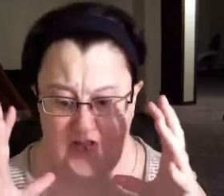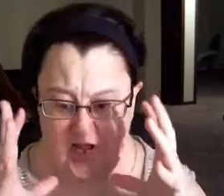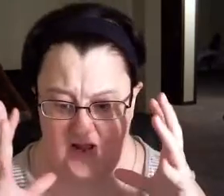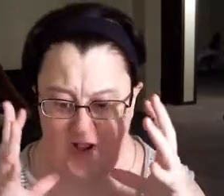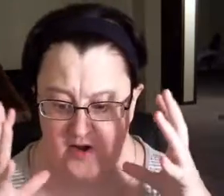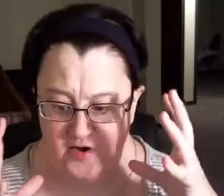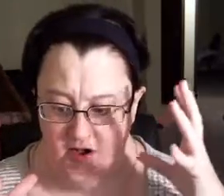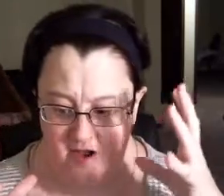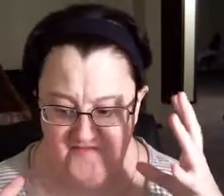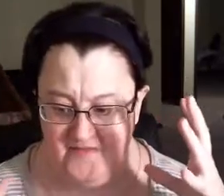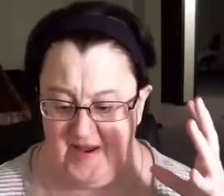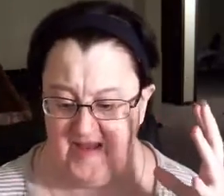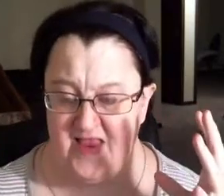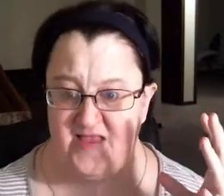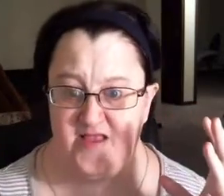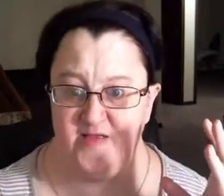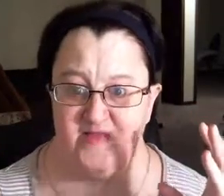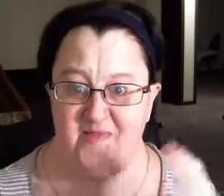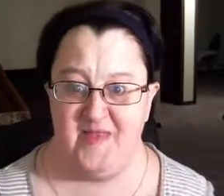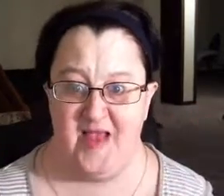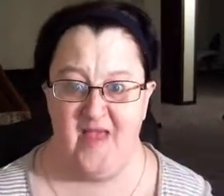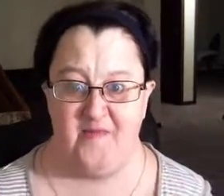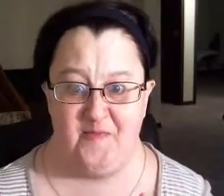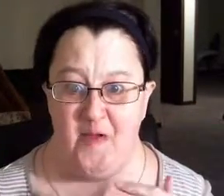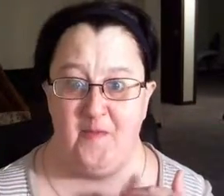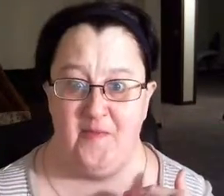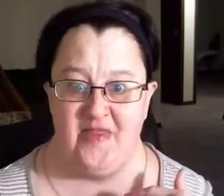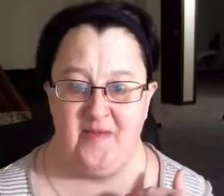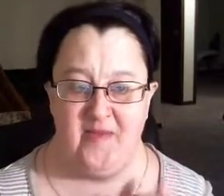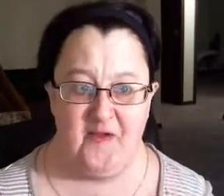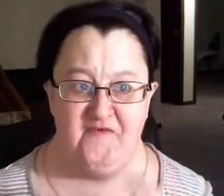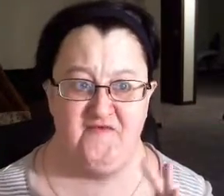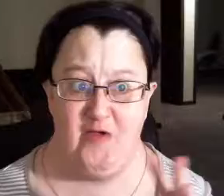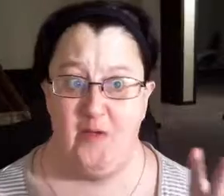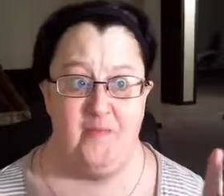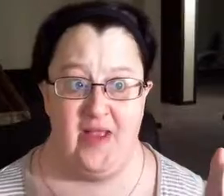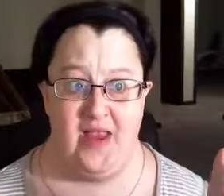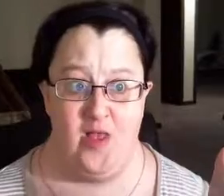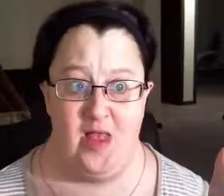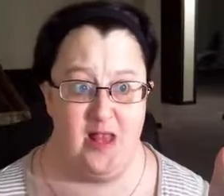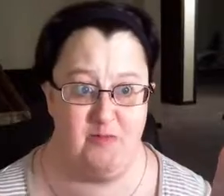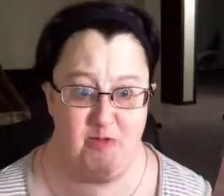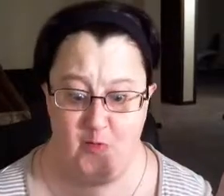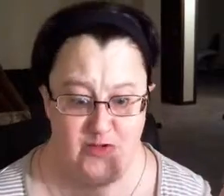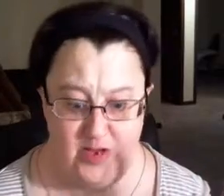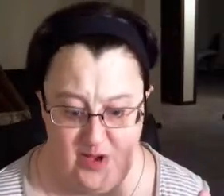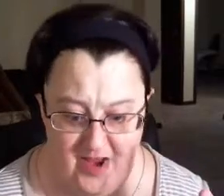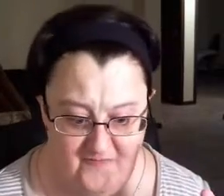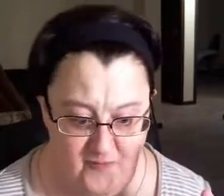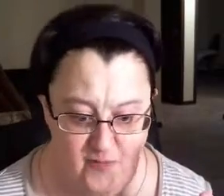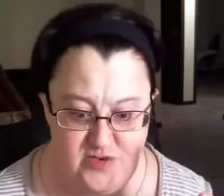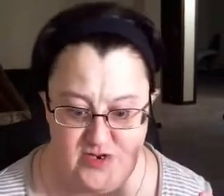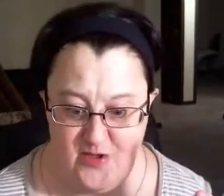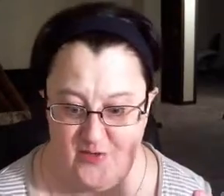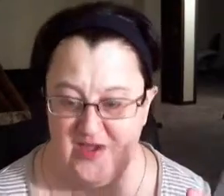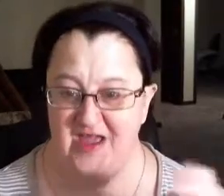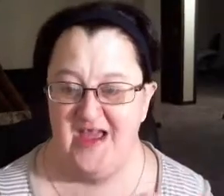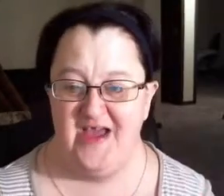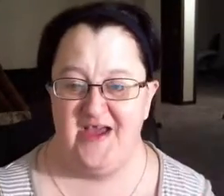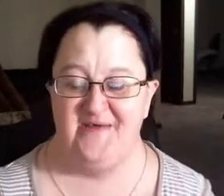just like for me that's something that i have a problem with i'm like overwhelmed by it all i don't want to look at first so um